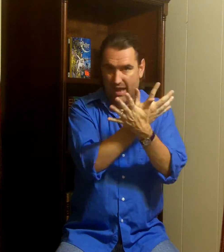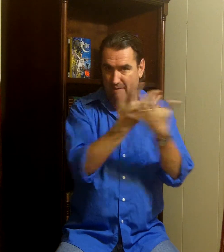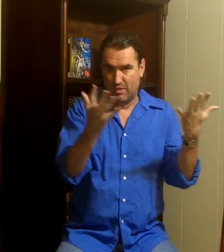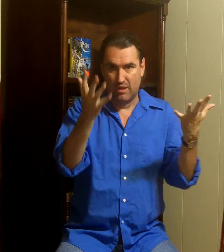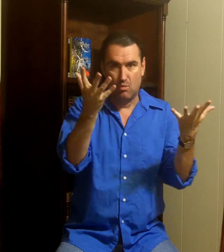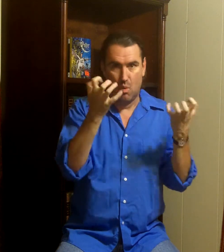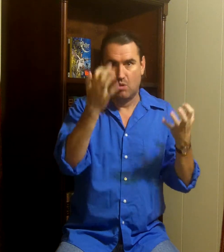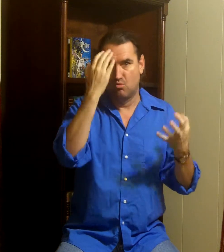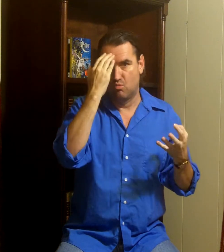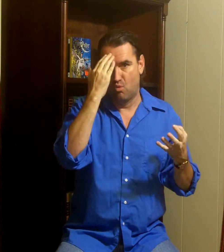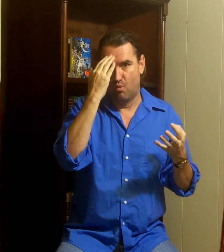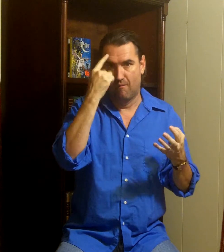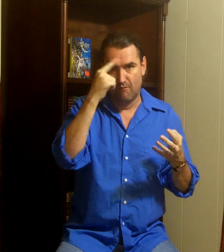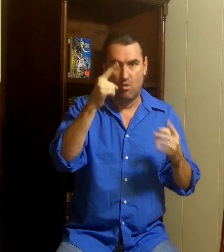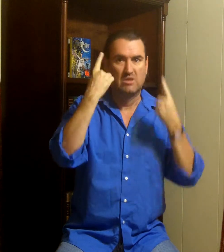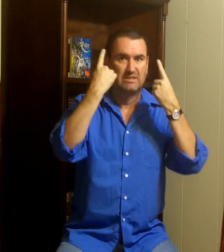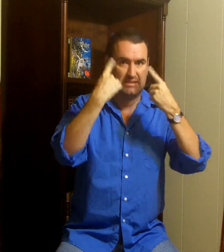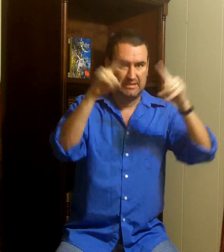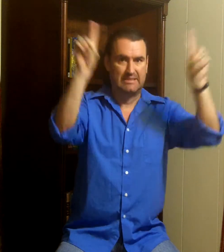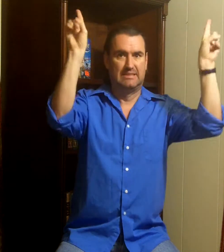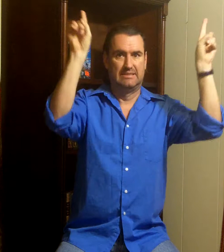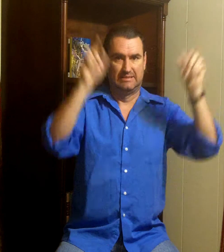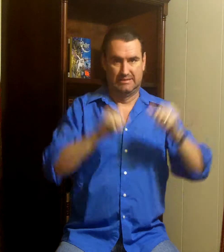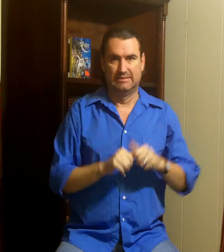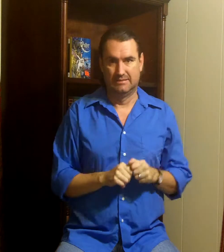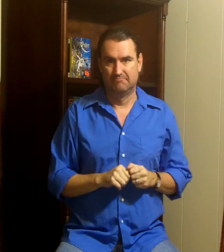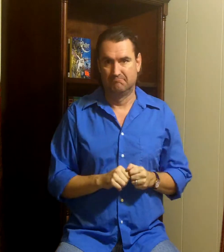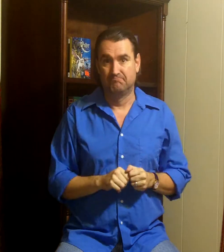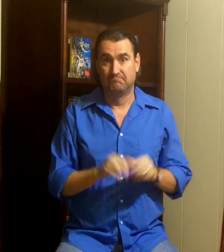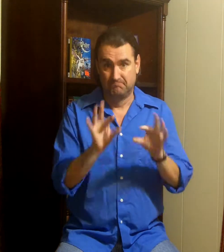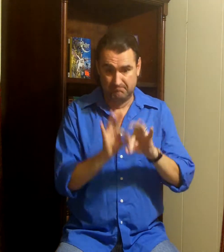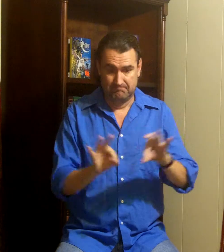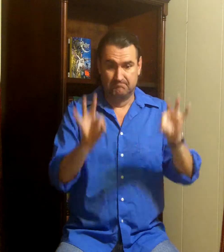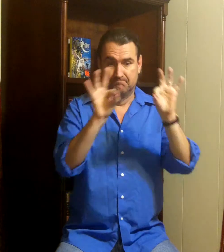exam. So that's why that document on RID's website is a great tool for you.